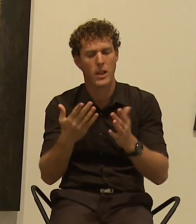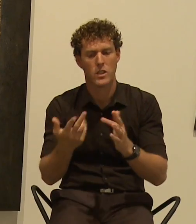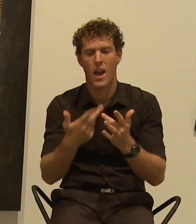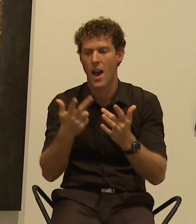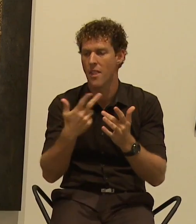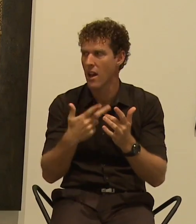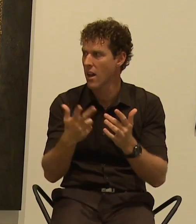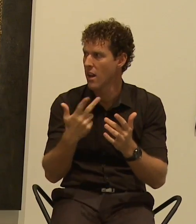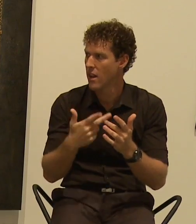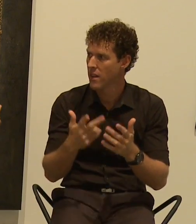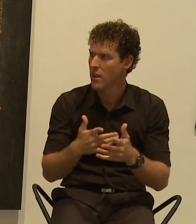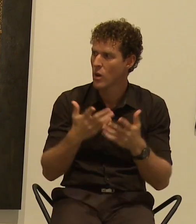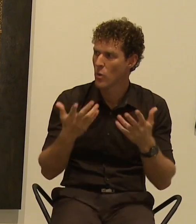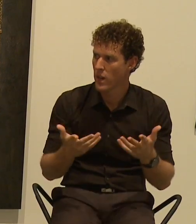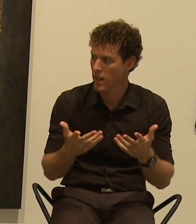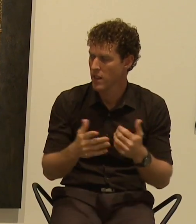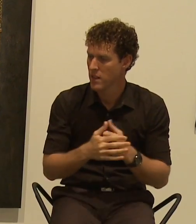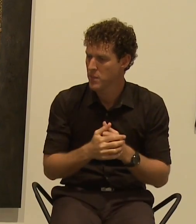so basically it was, the